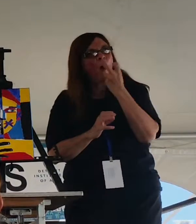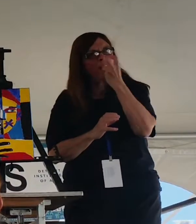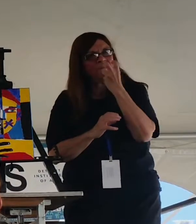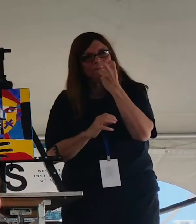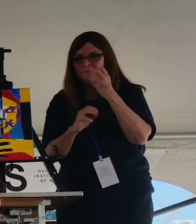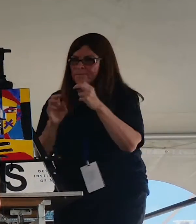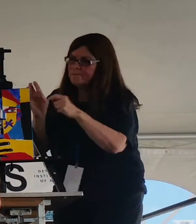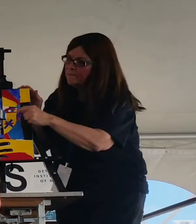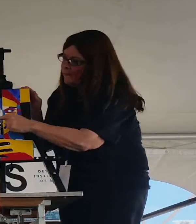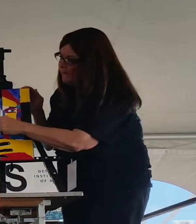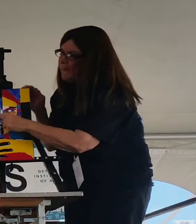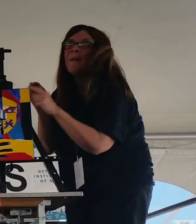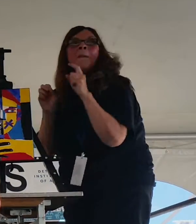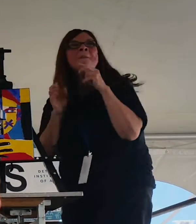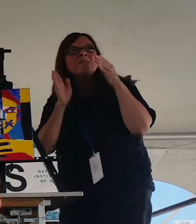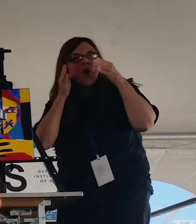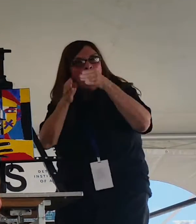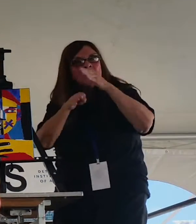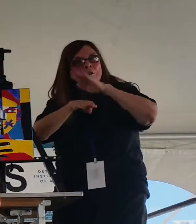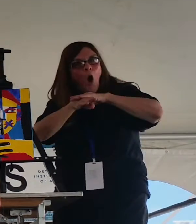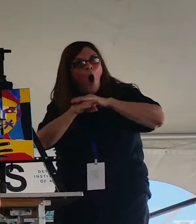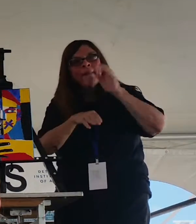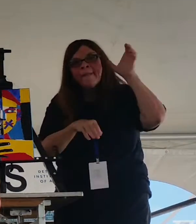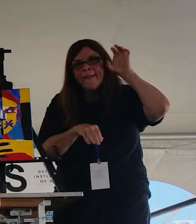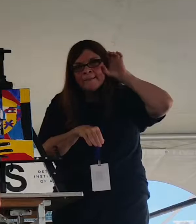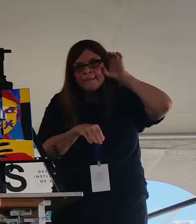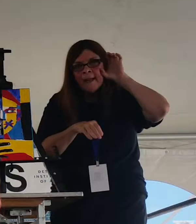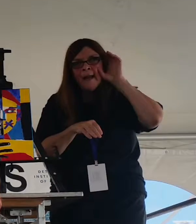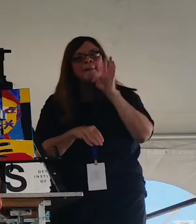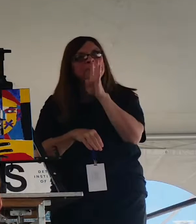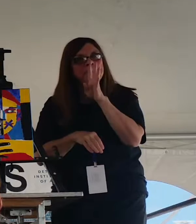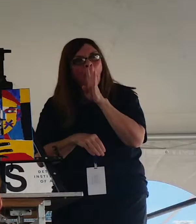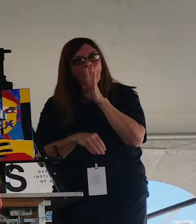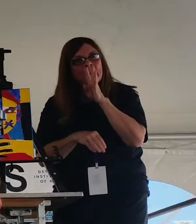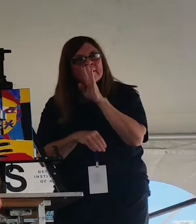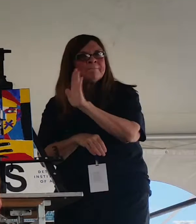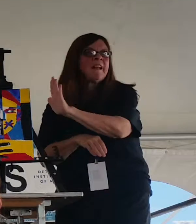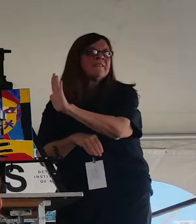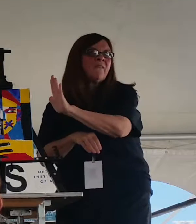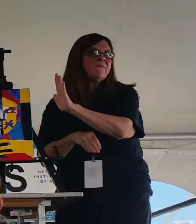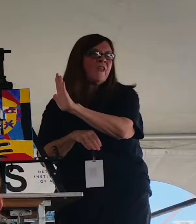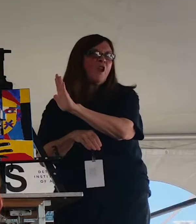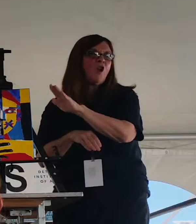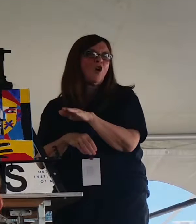the mouth shows it's focusing on oral, on listening and speaking.